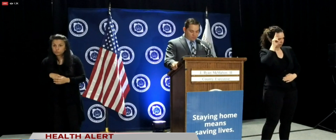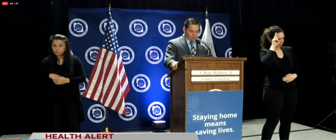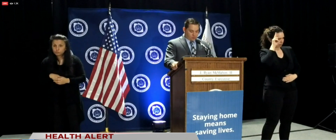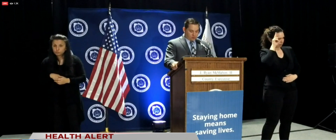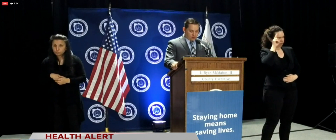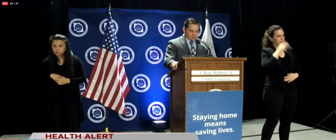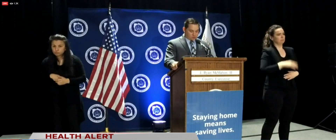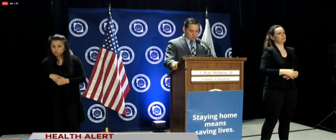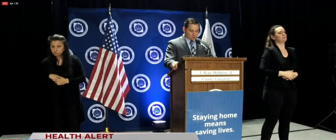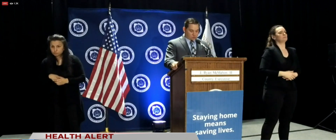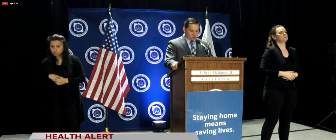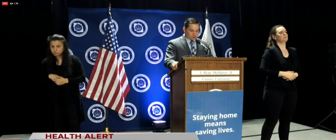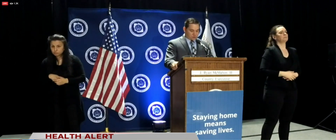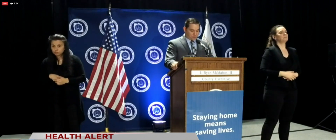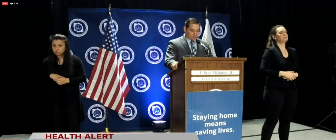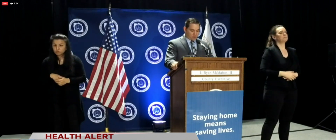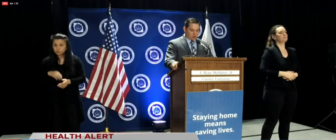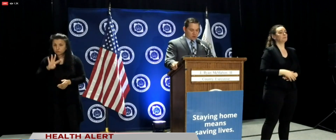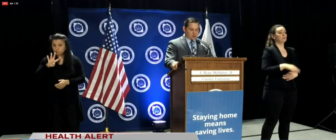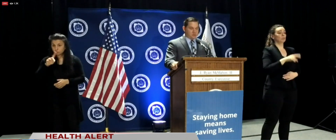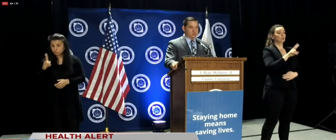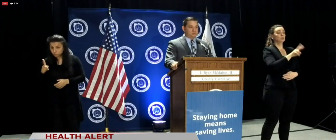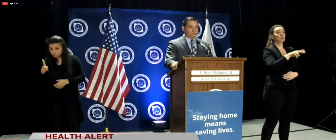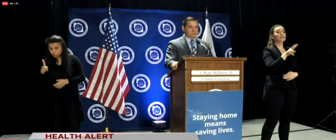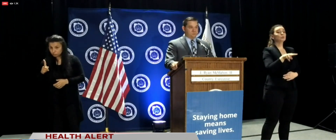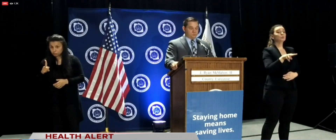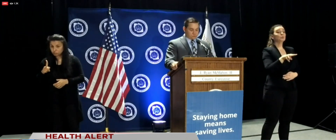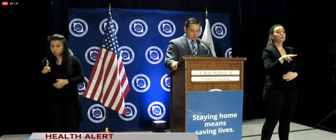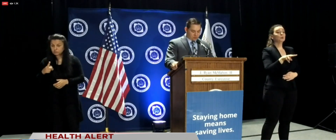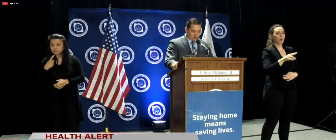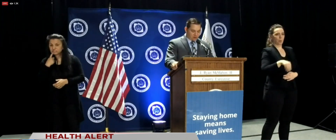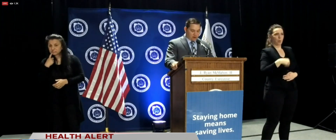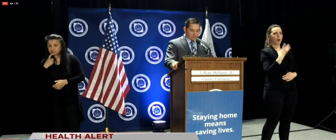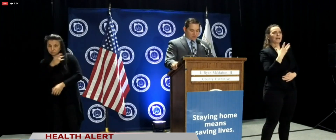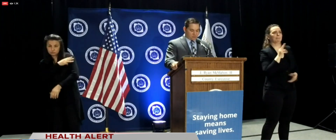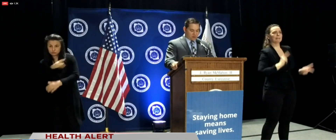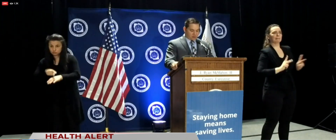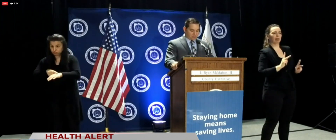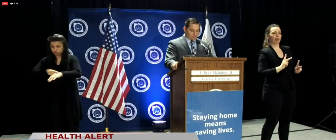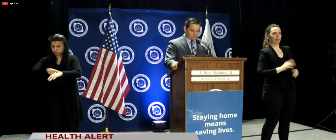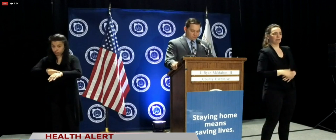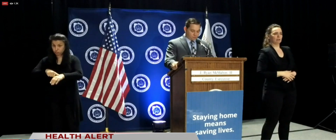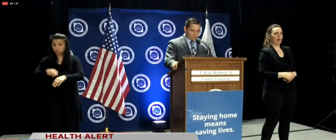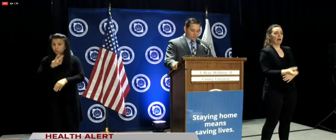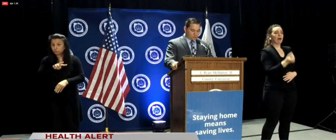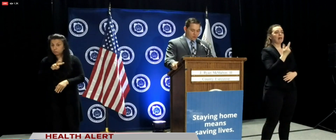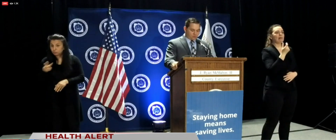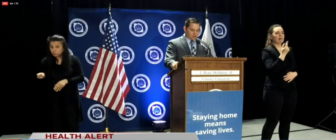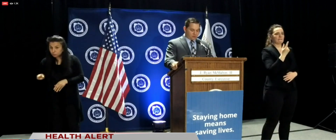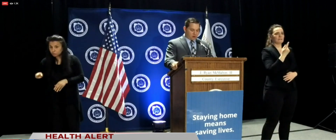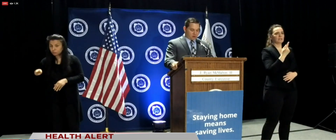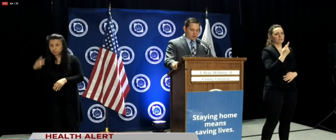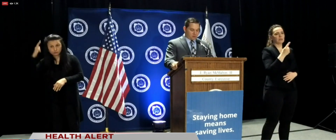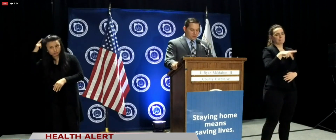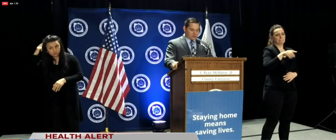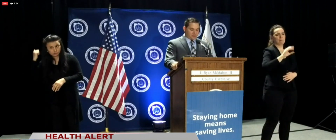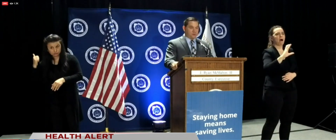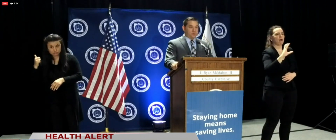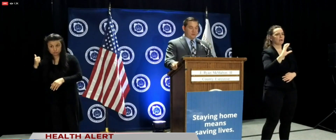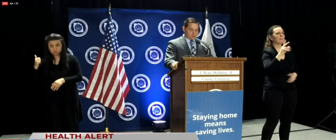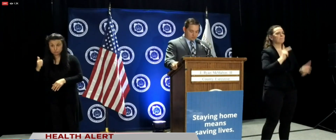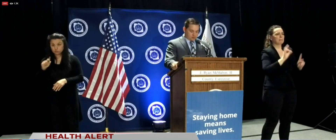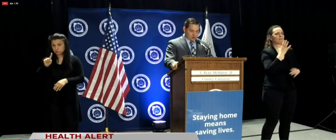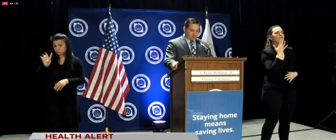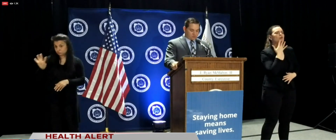Out of the 41 individuals, 22 of them are Caucasian, 11 are African American, 4 are of a